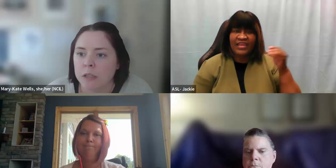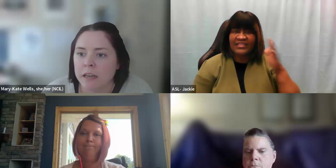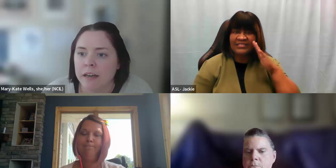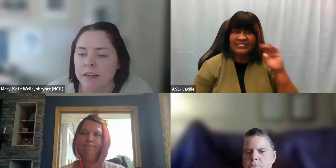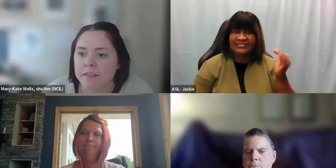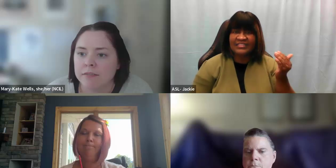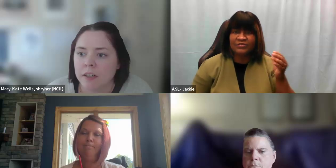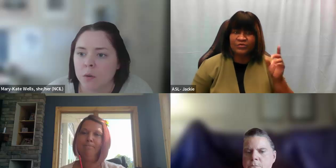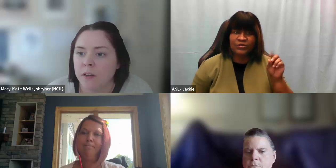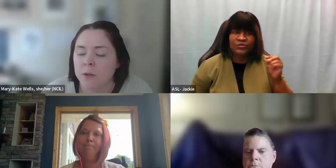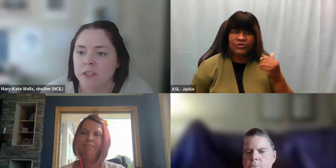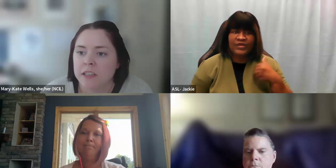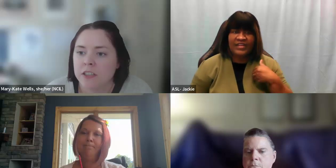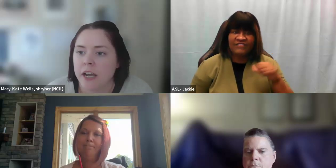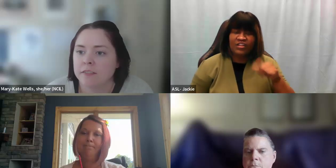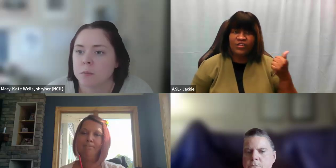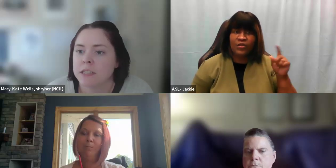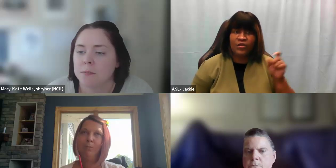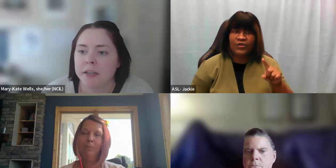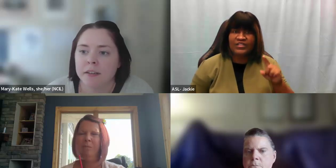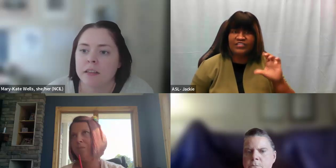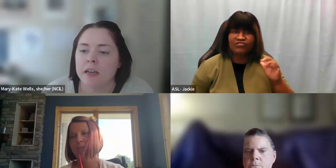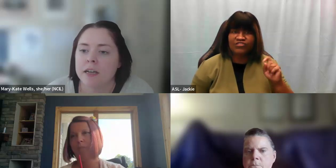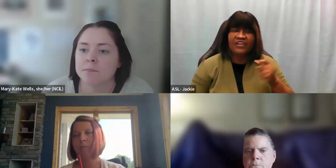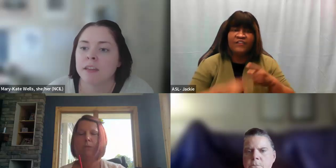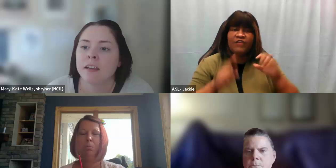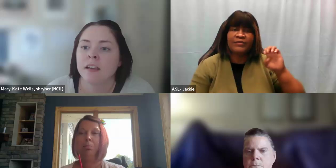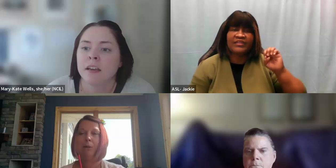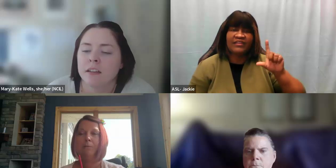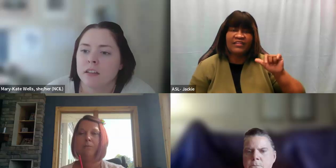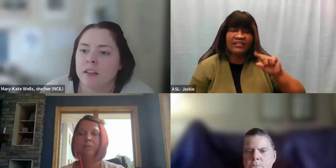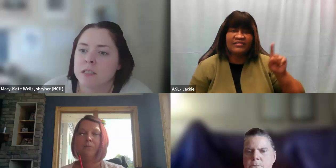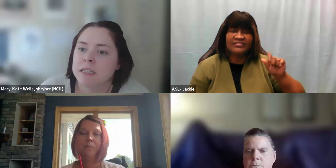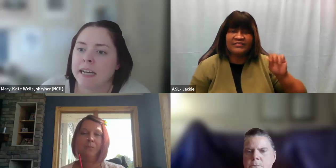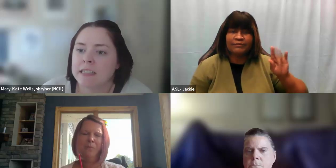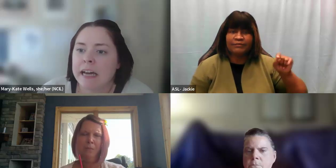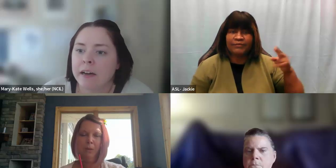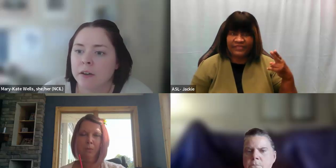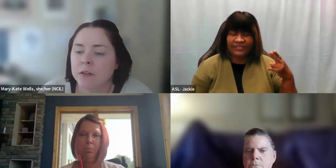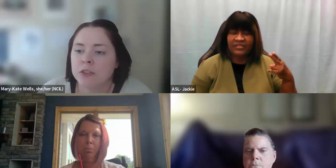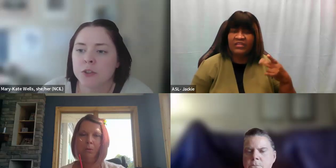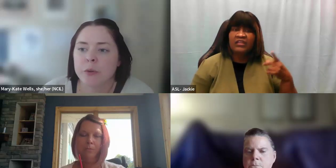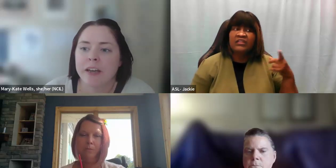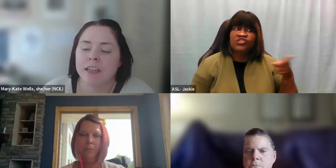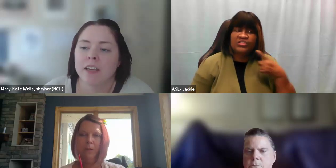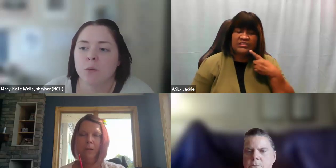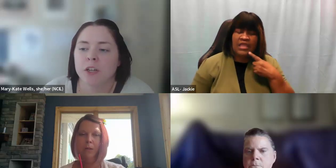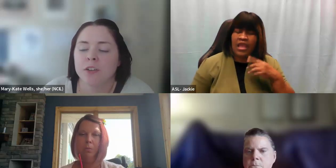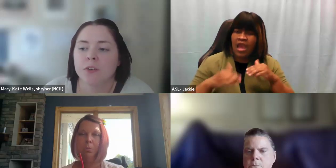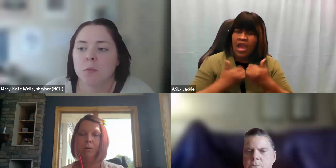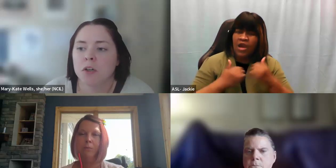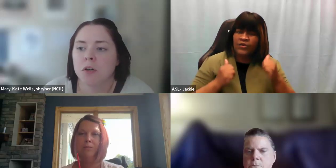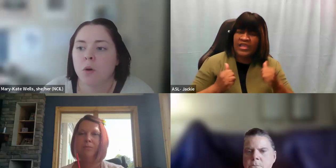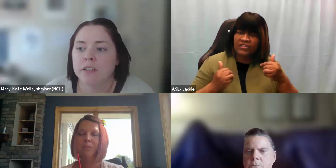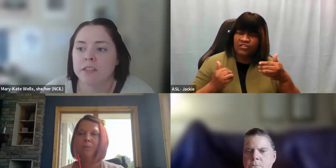we have another question in the chat from Elizabeth. Elizabeth asks, how do you navigate when